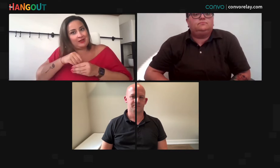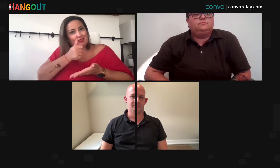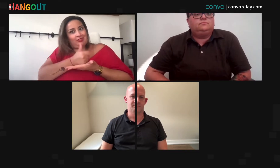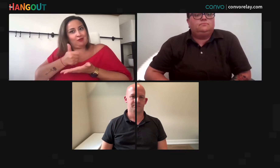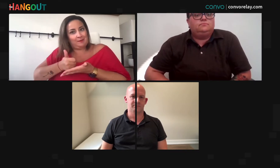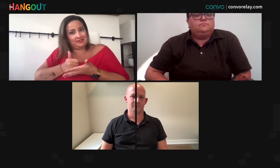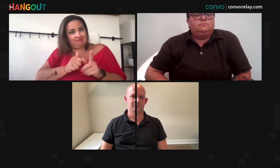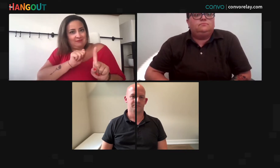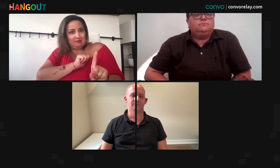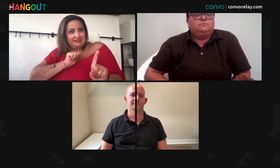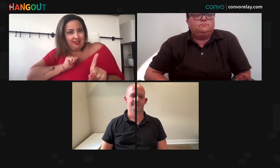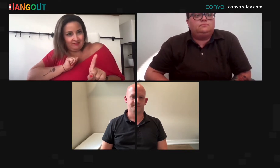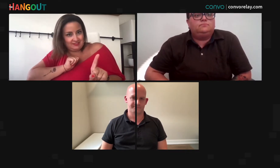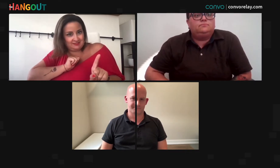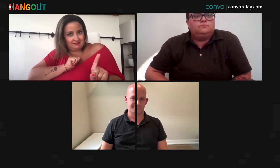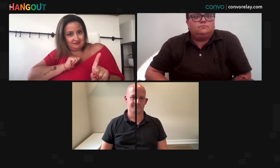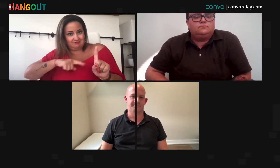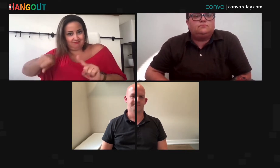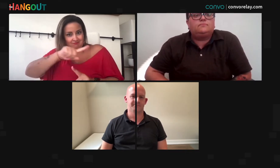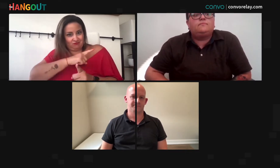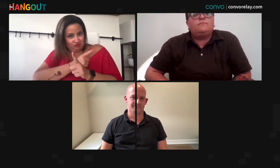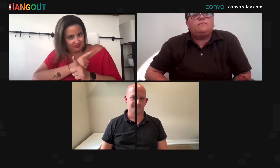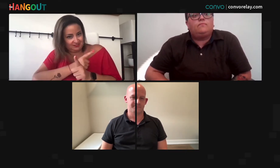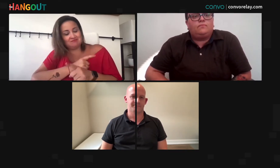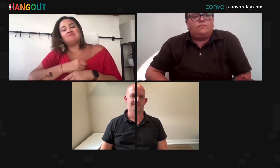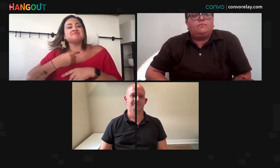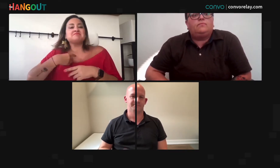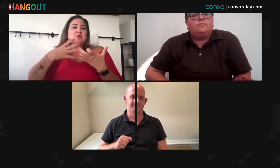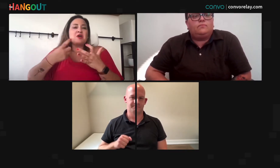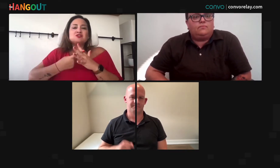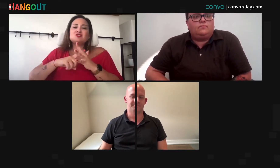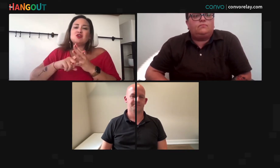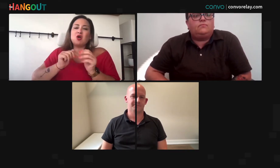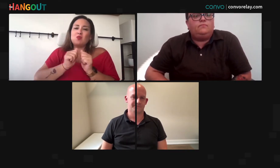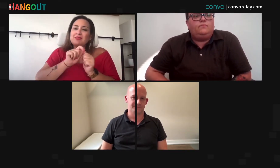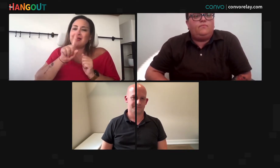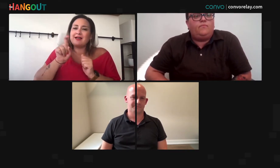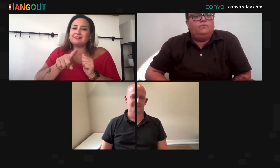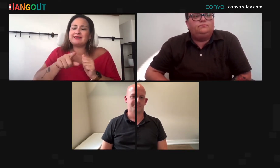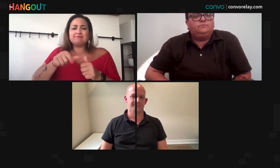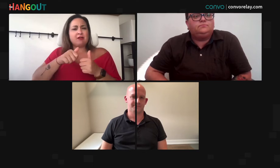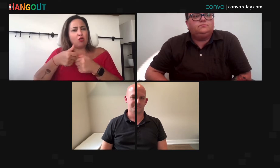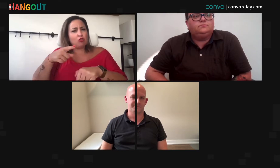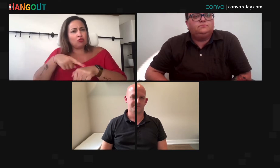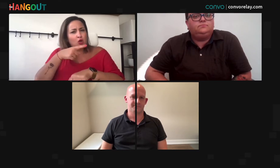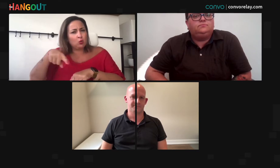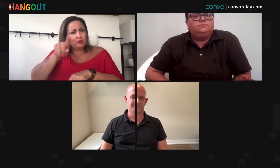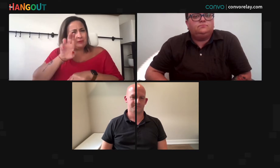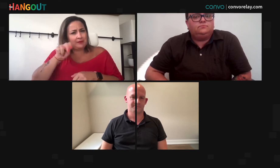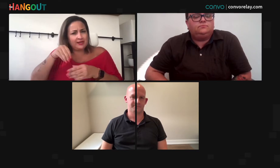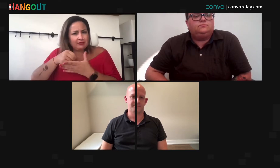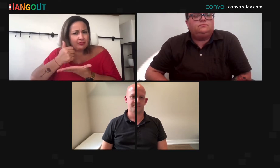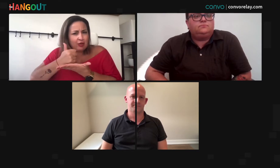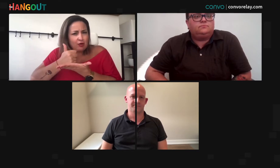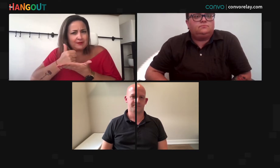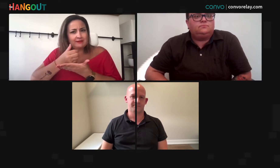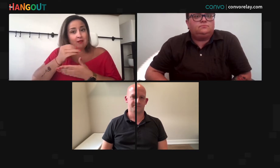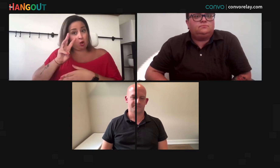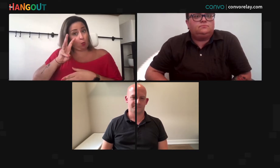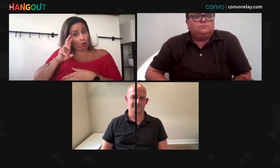plus we're in therapy ourselves, right? So I wanted to start by asking, how long have you been in